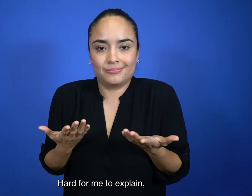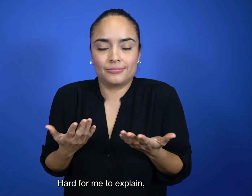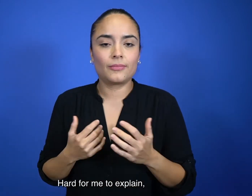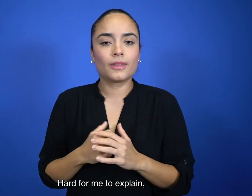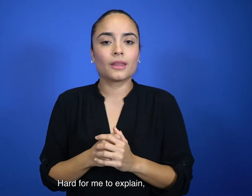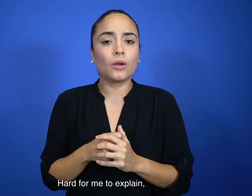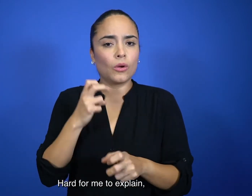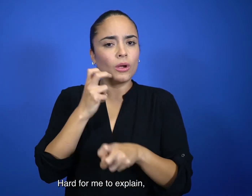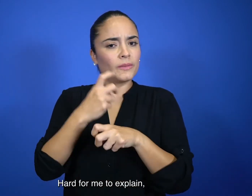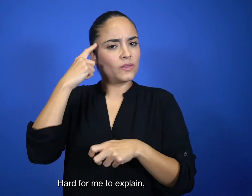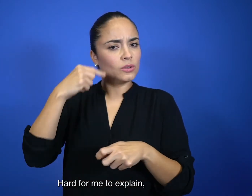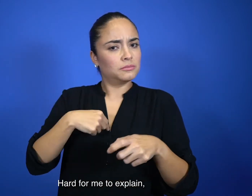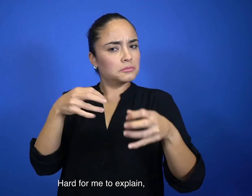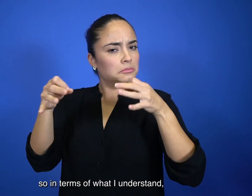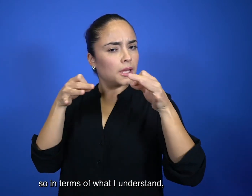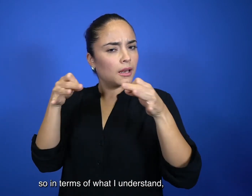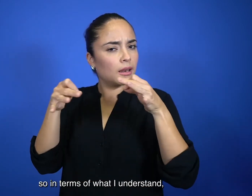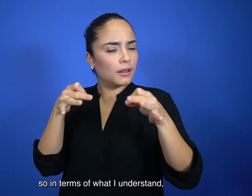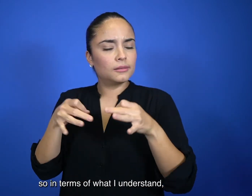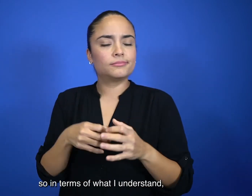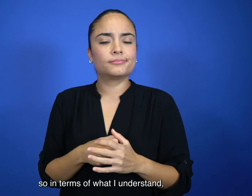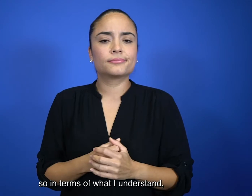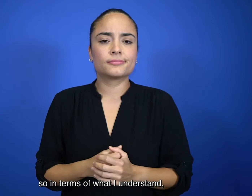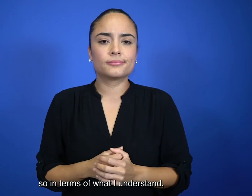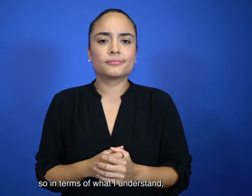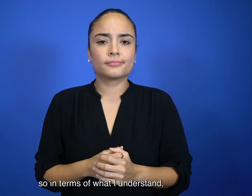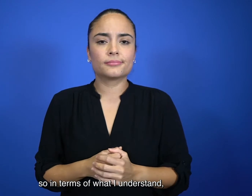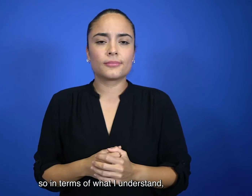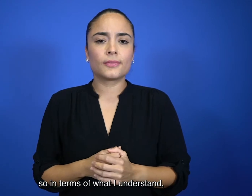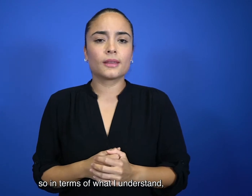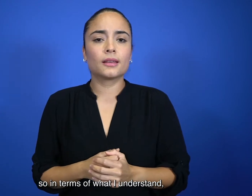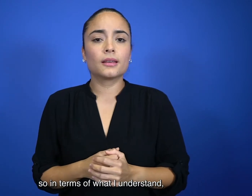Hard for me to explain. So, in terms of what I understand,